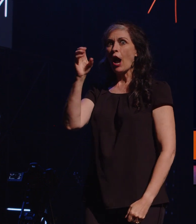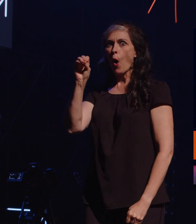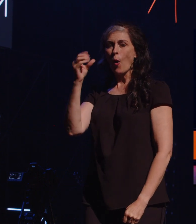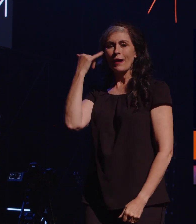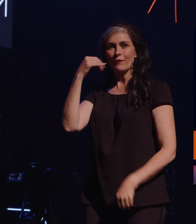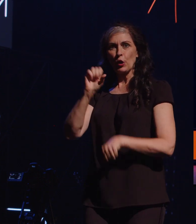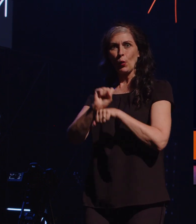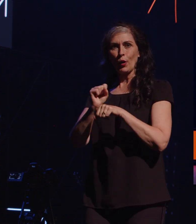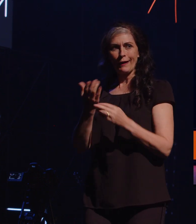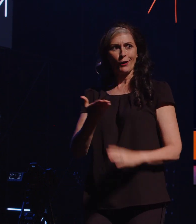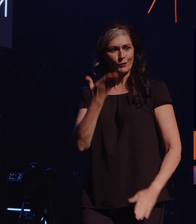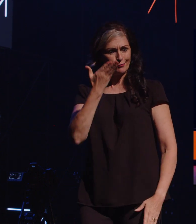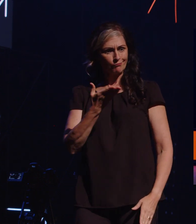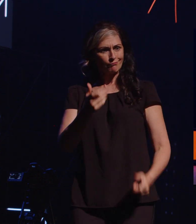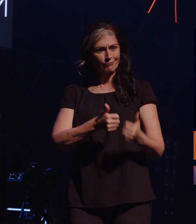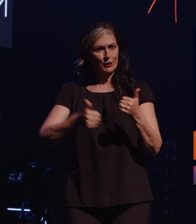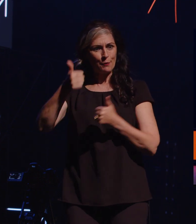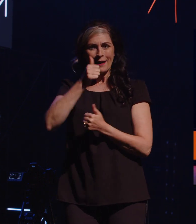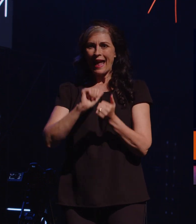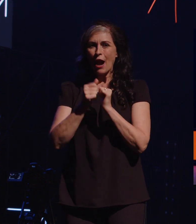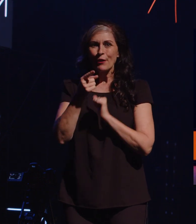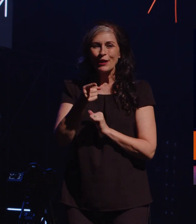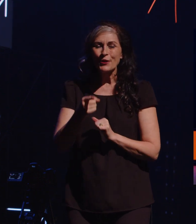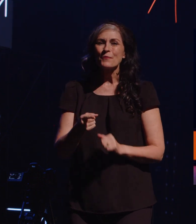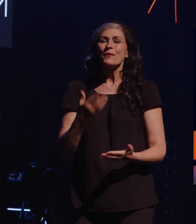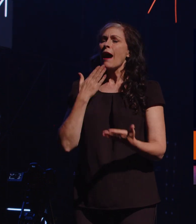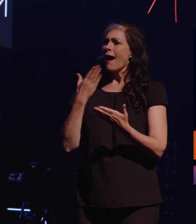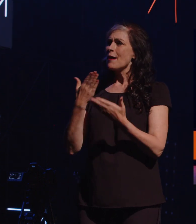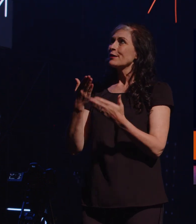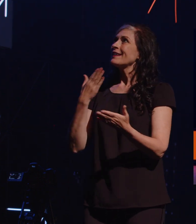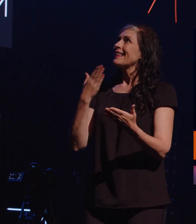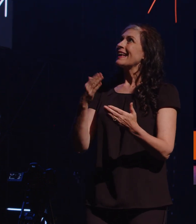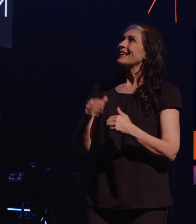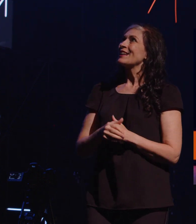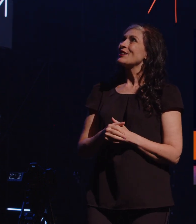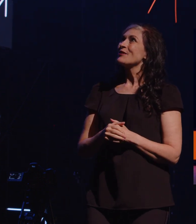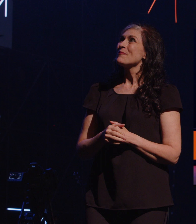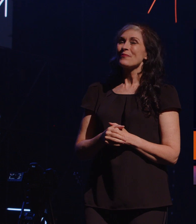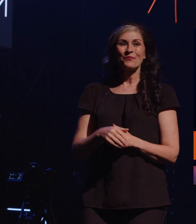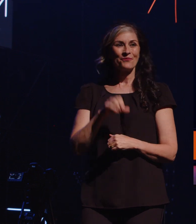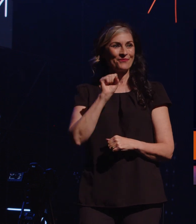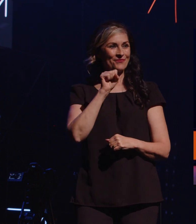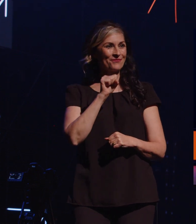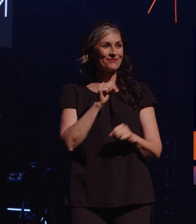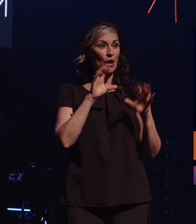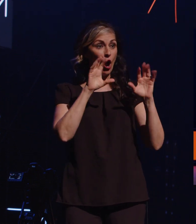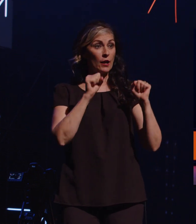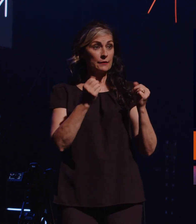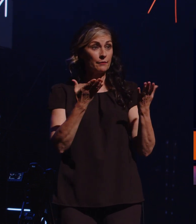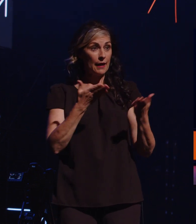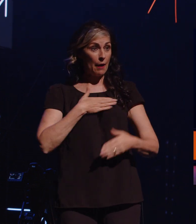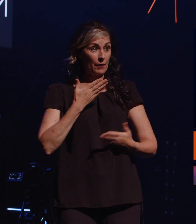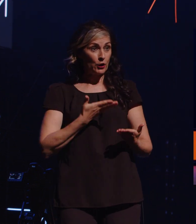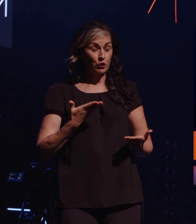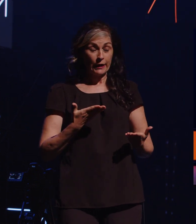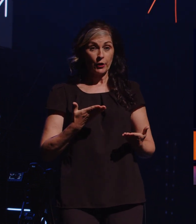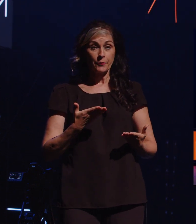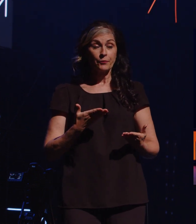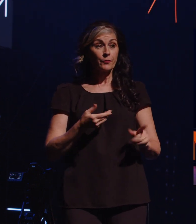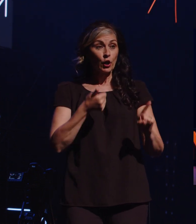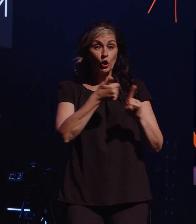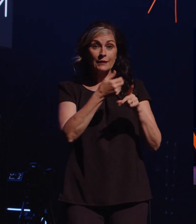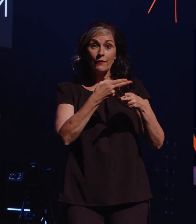So, Casey, you're big time. Yes. How you doing? I'm doing good, thank you. Yeah? Yeah. Well, awesome. We're glad to have you here. Not only is